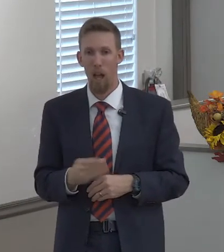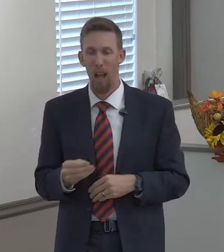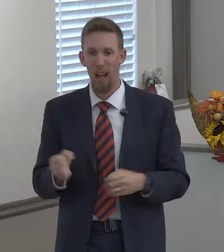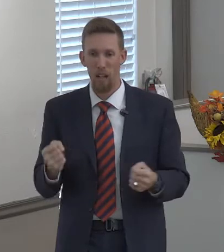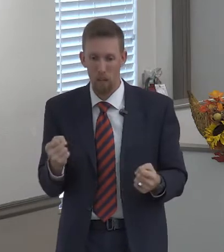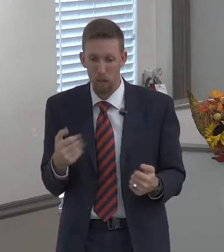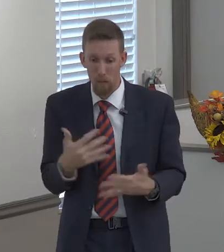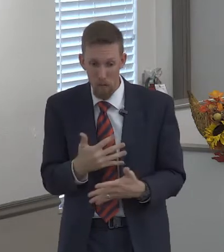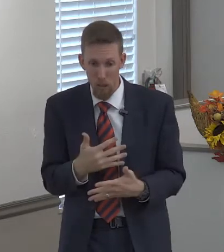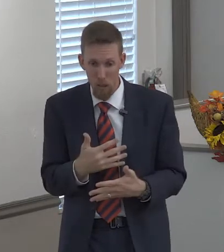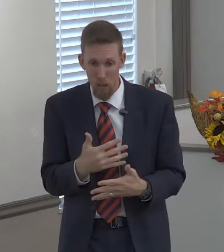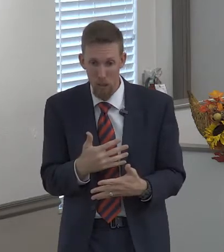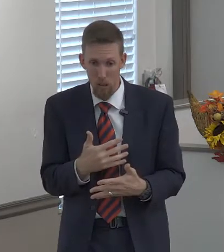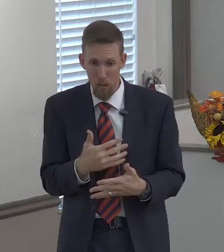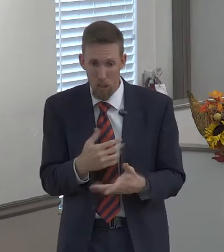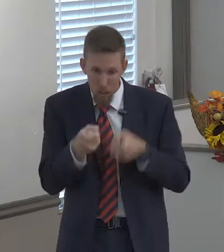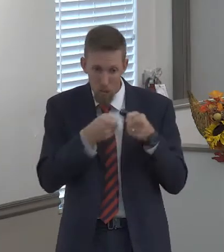to the Lord.